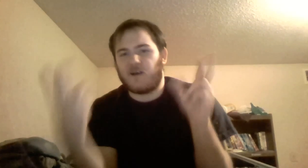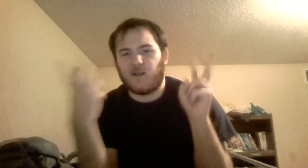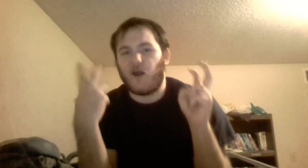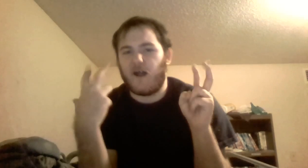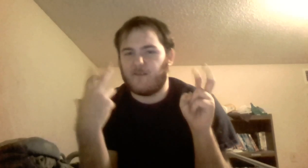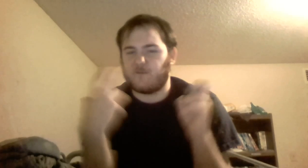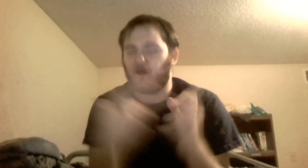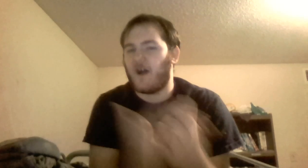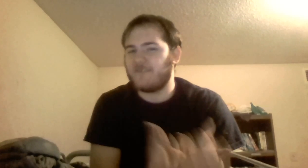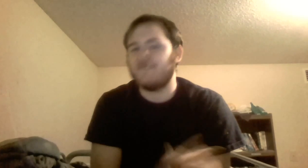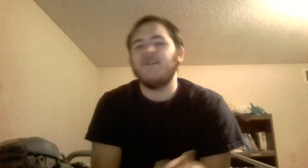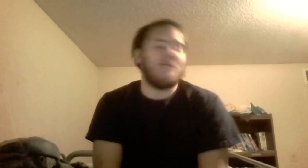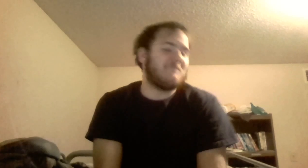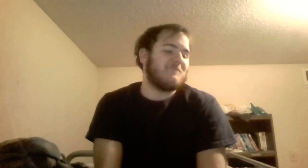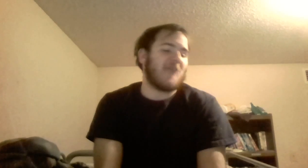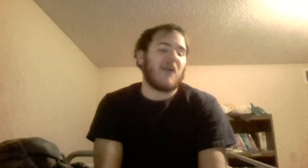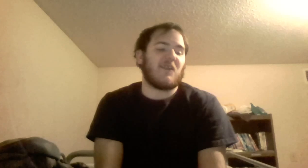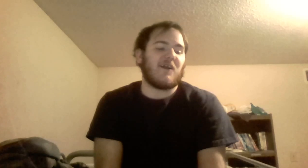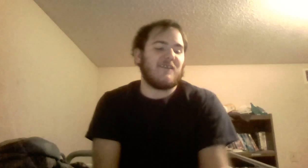a lot of a lot. A lot.